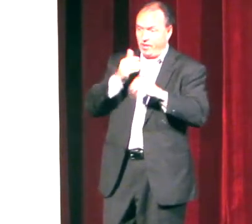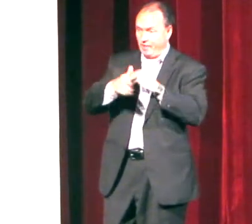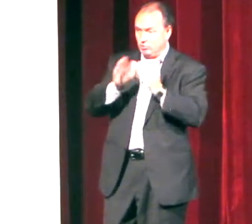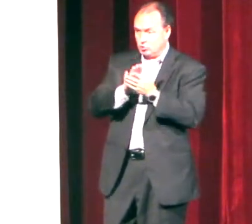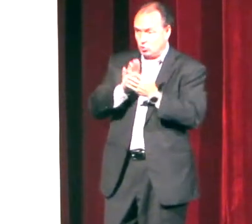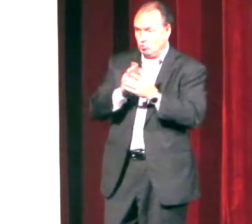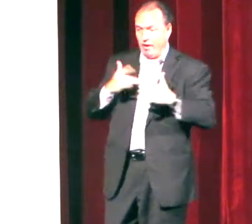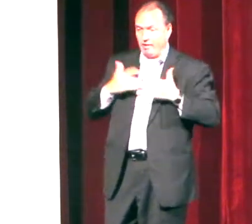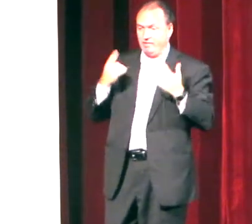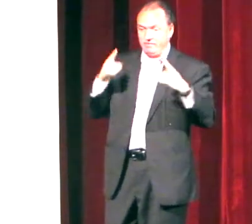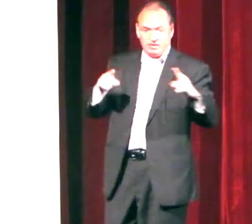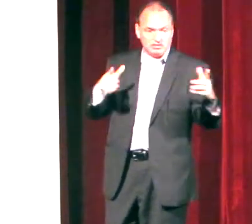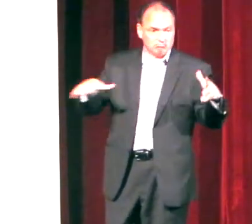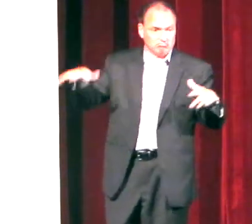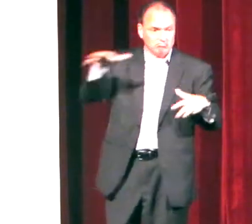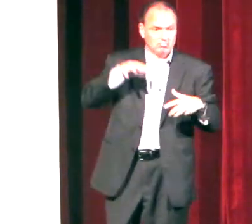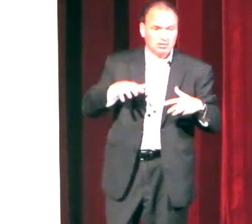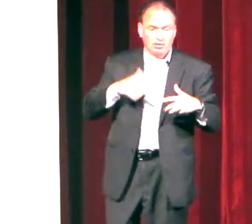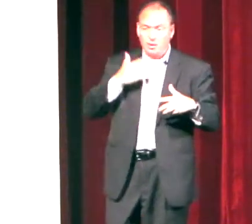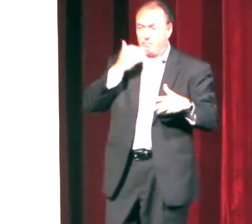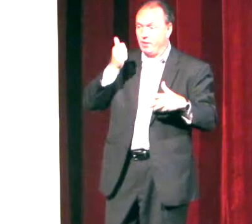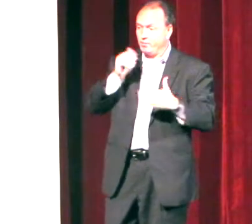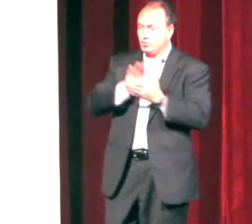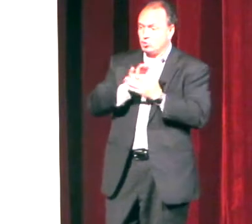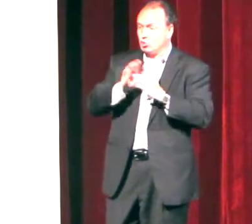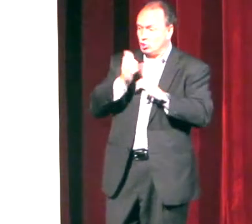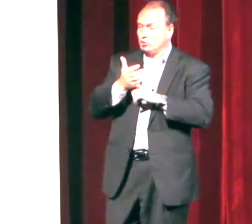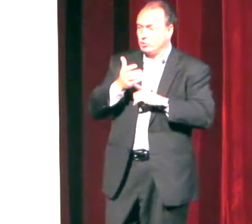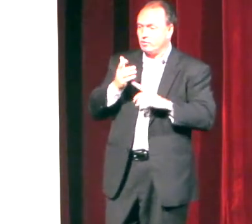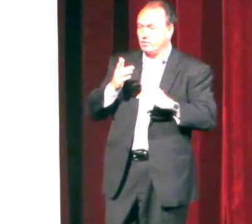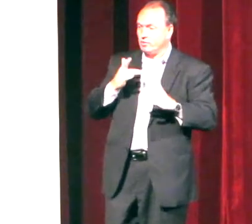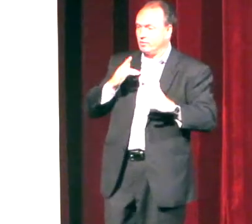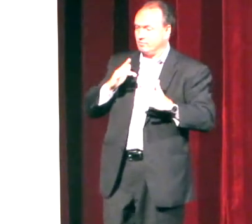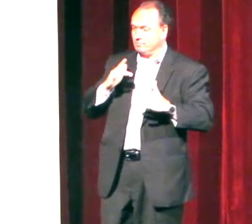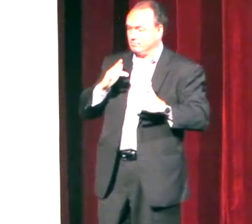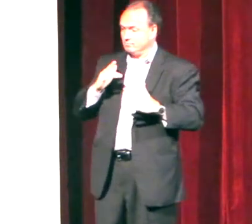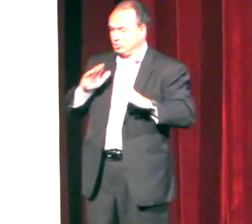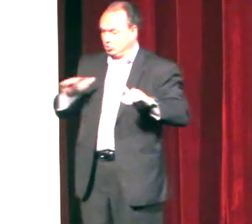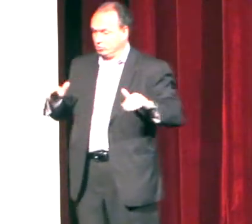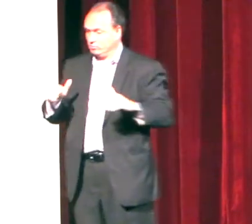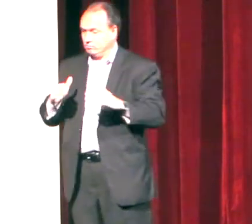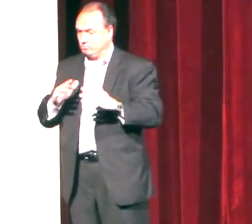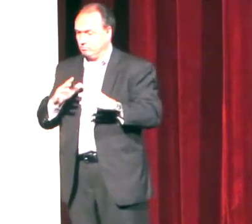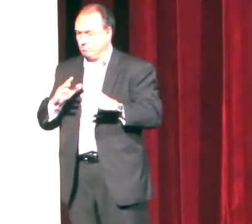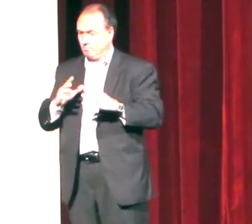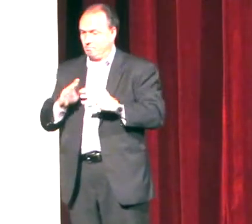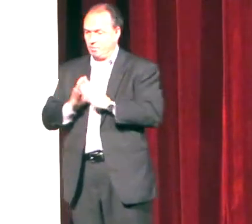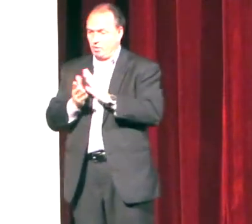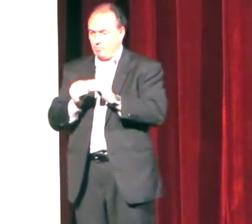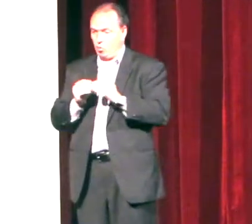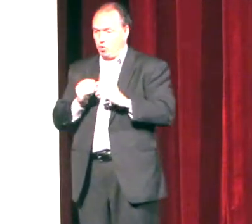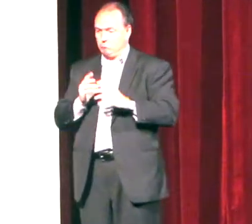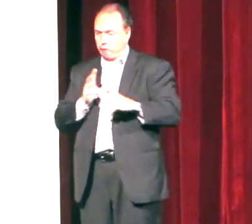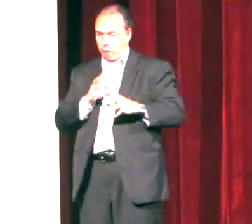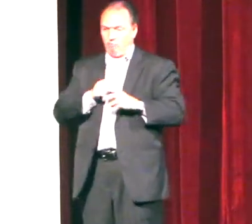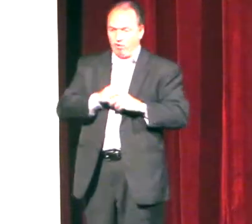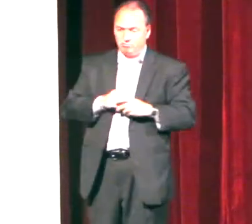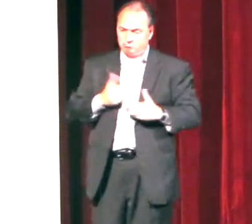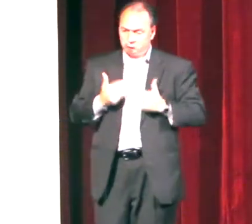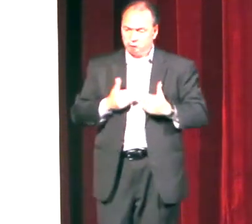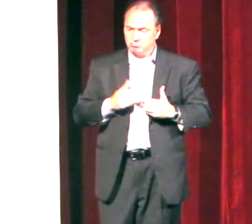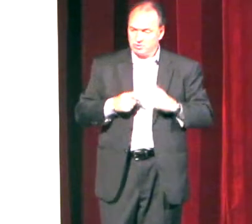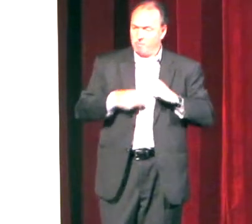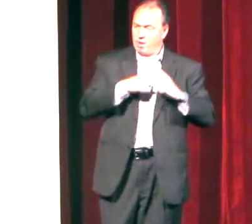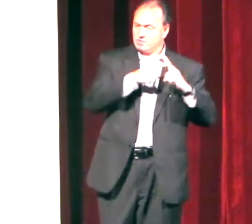after-school activities, the better the school culture is. Kids feel more invested in the school. So that's a